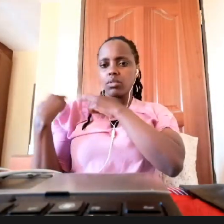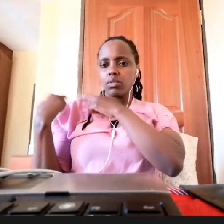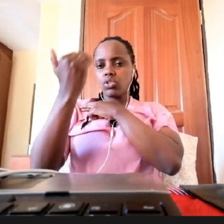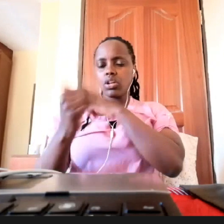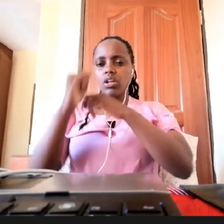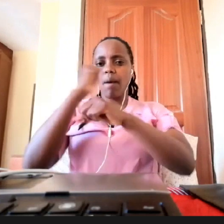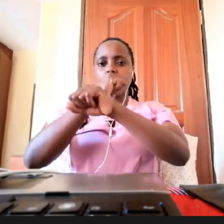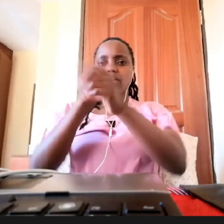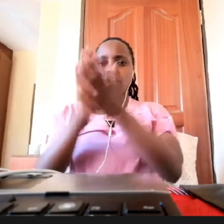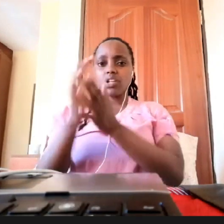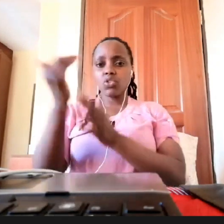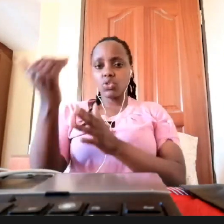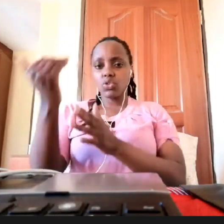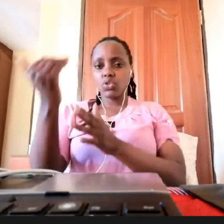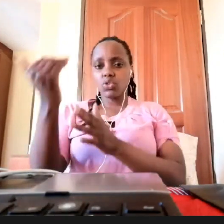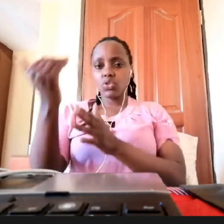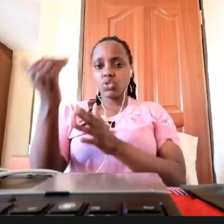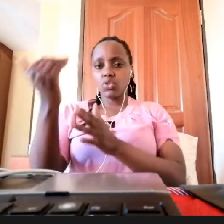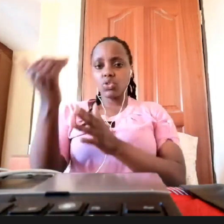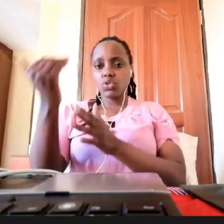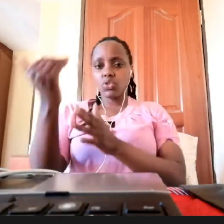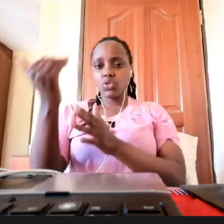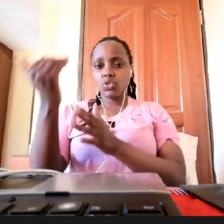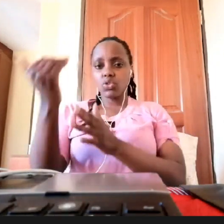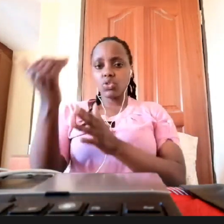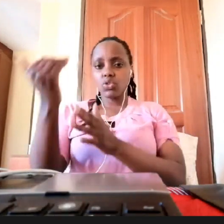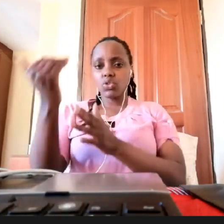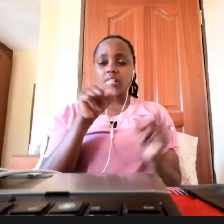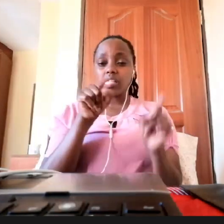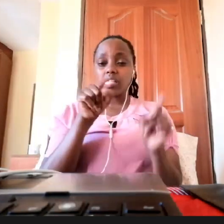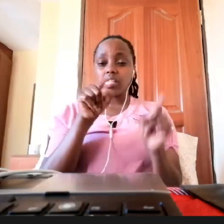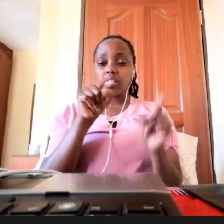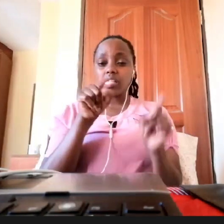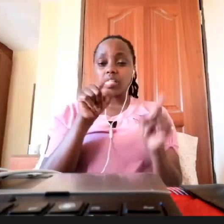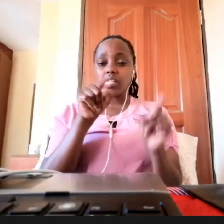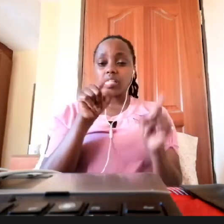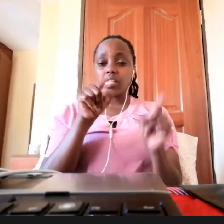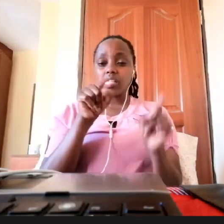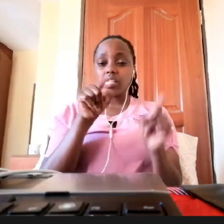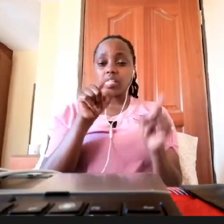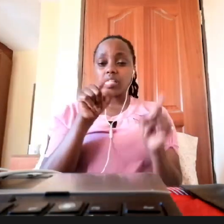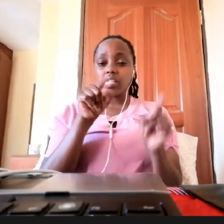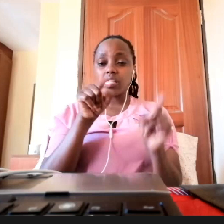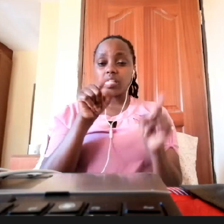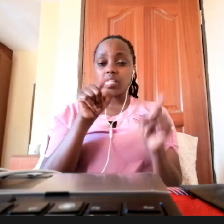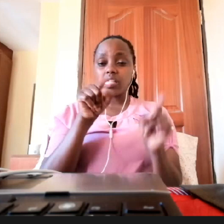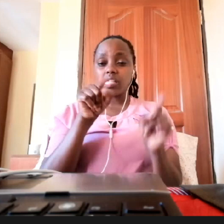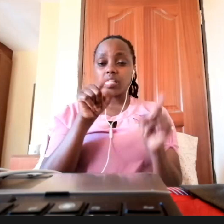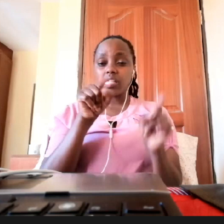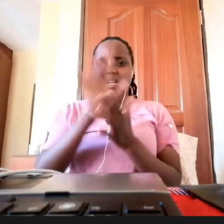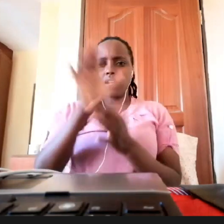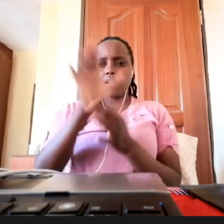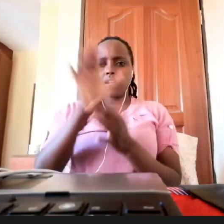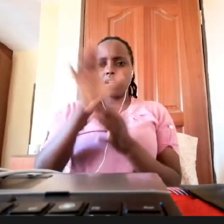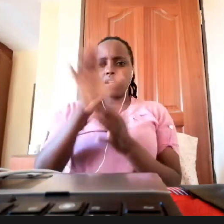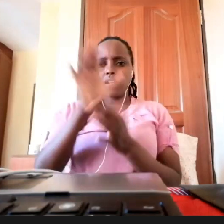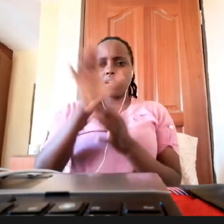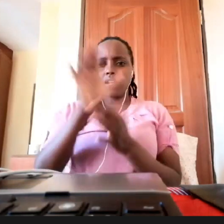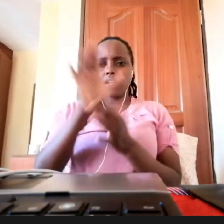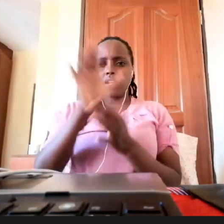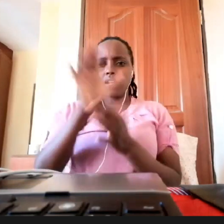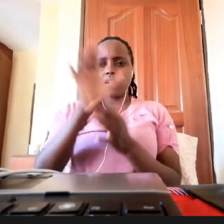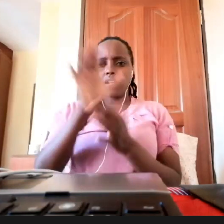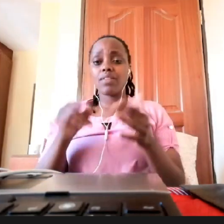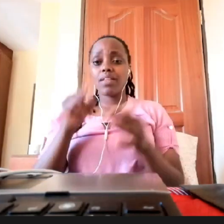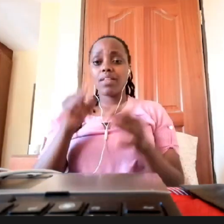child rights. We were able to pile pressure on government stakeholders and these